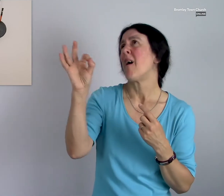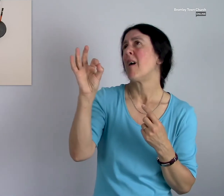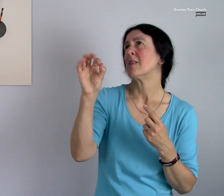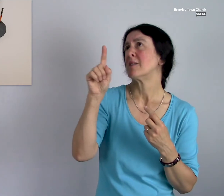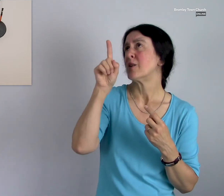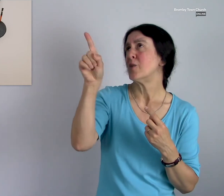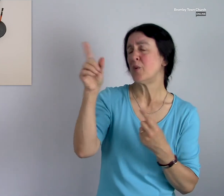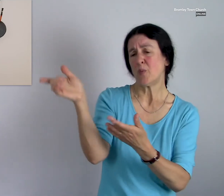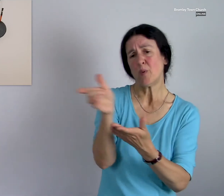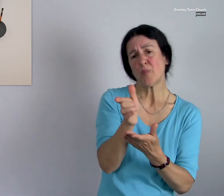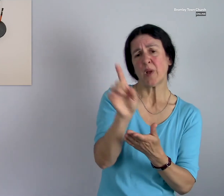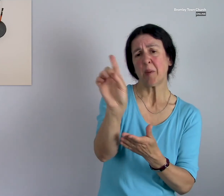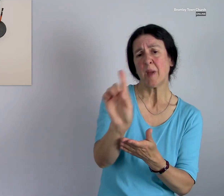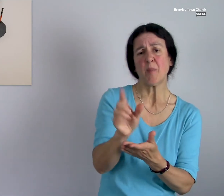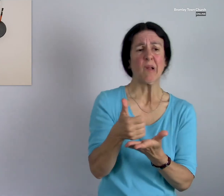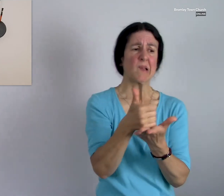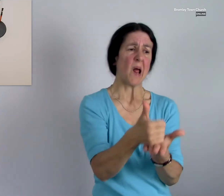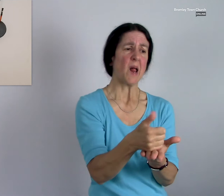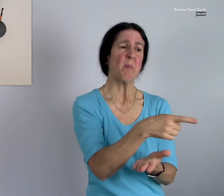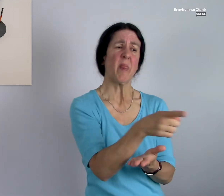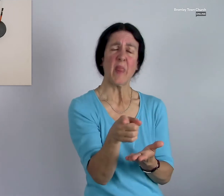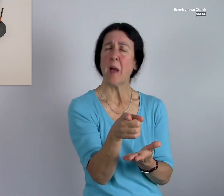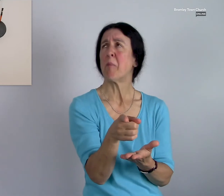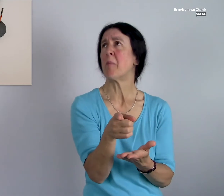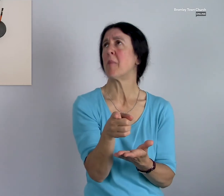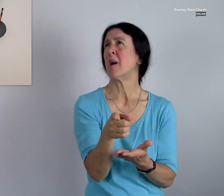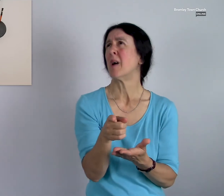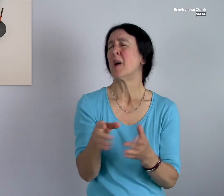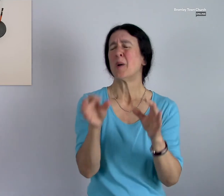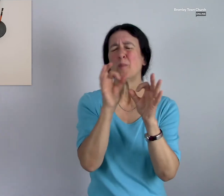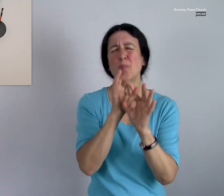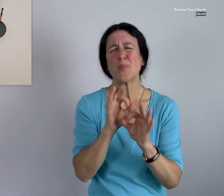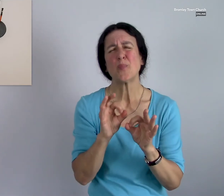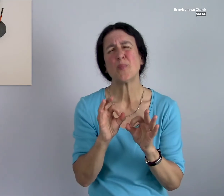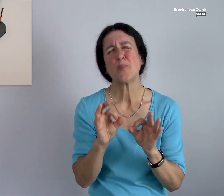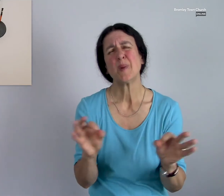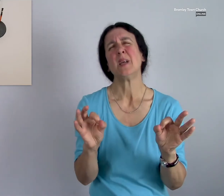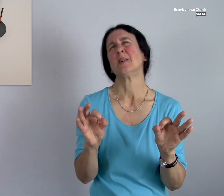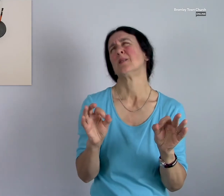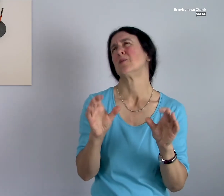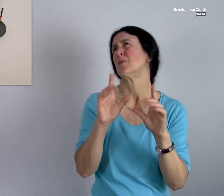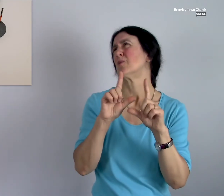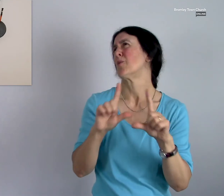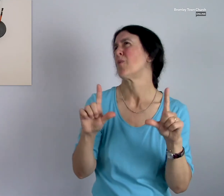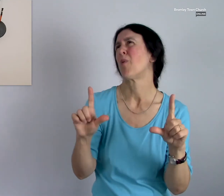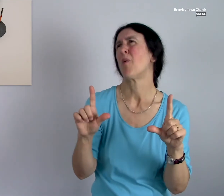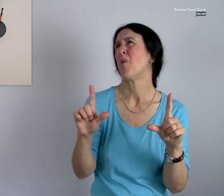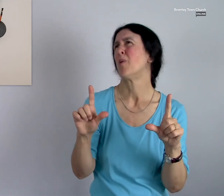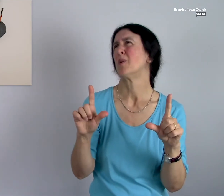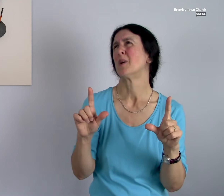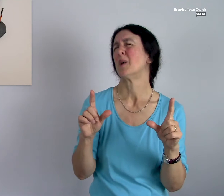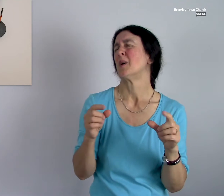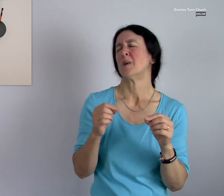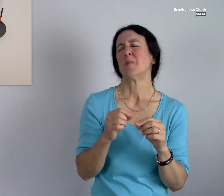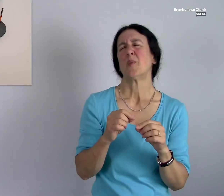help. And we pray for peace, Lord. We pray that the outcome will be better, Lord, than the